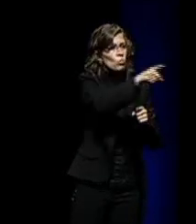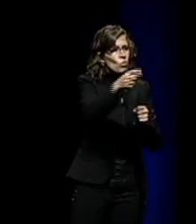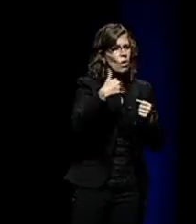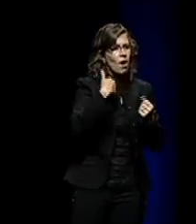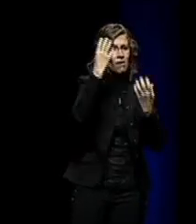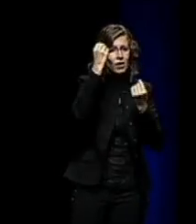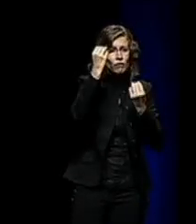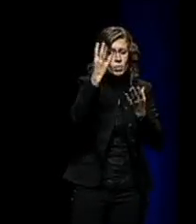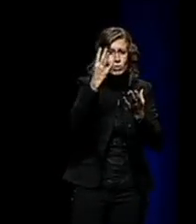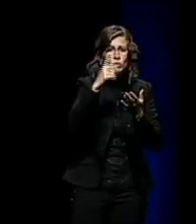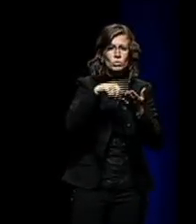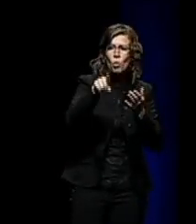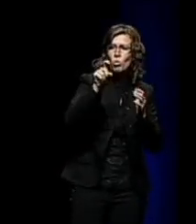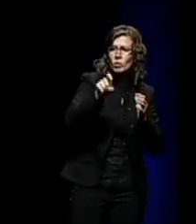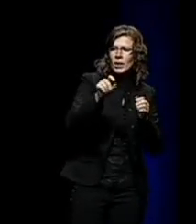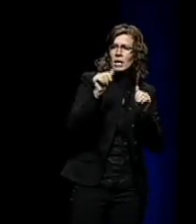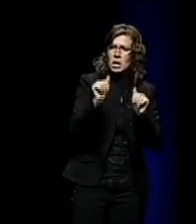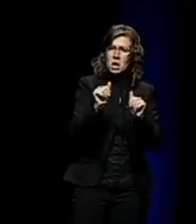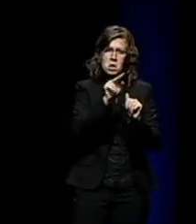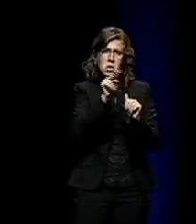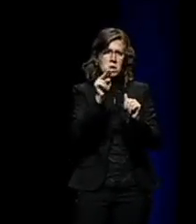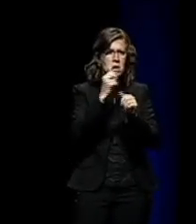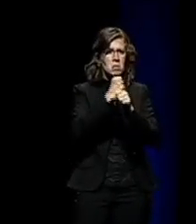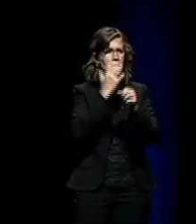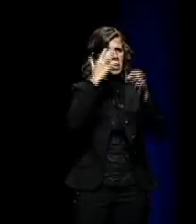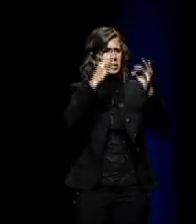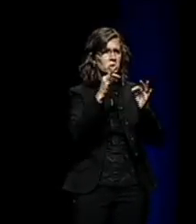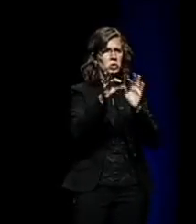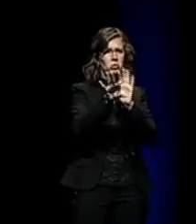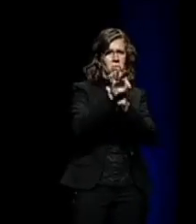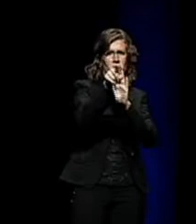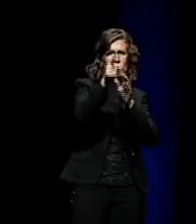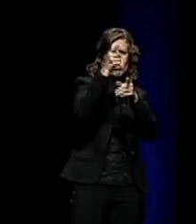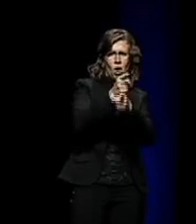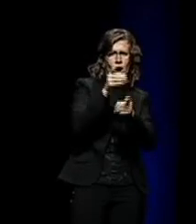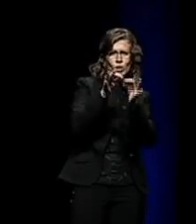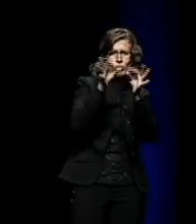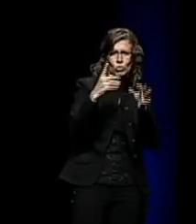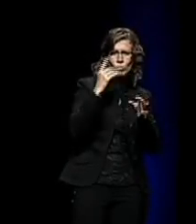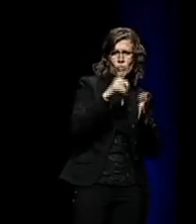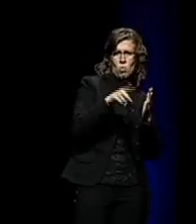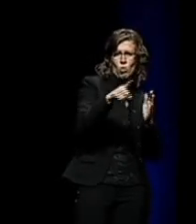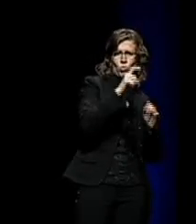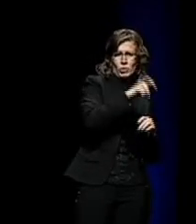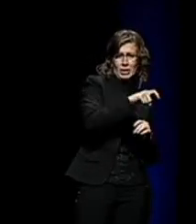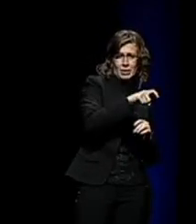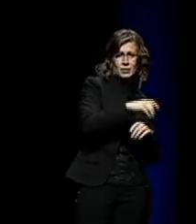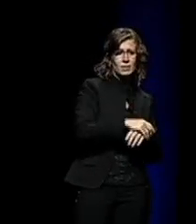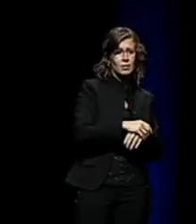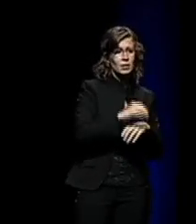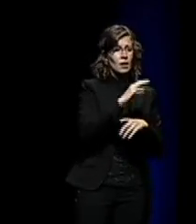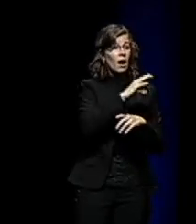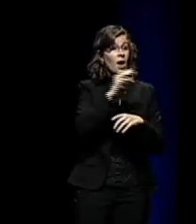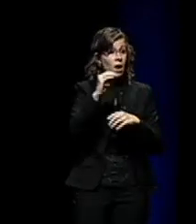make decisions and select the right interpreter. And it supports licensure and the growth of multinational and